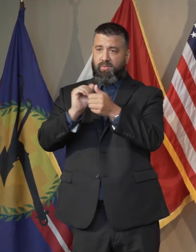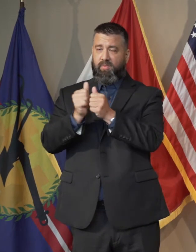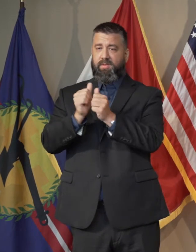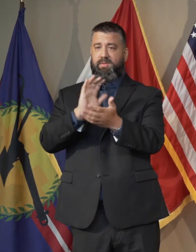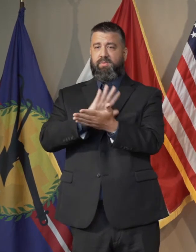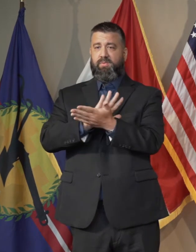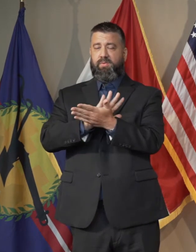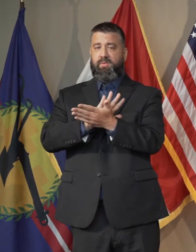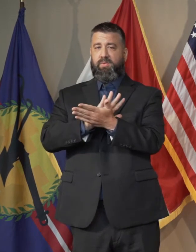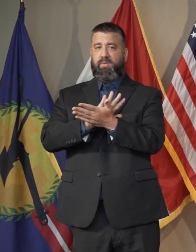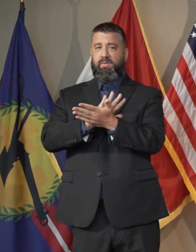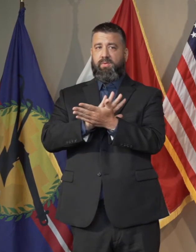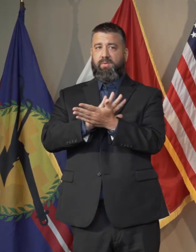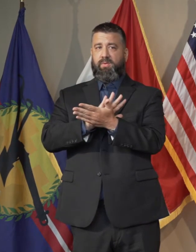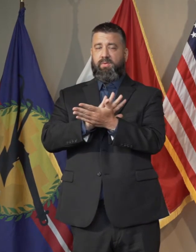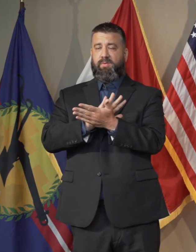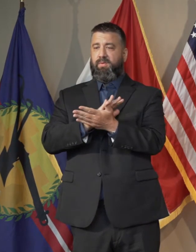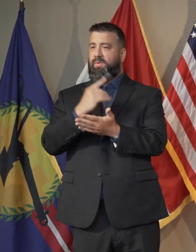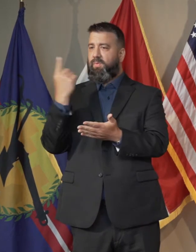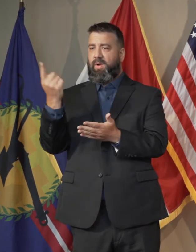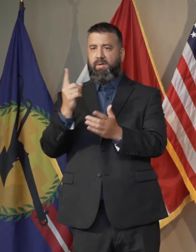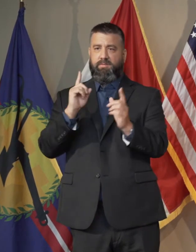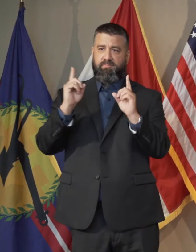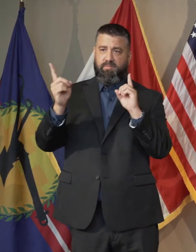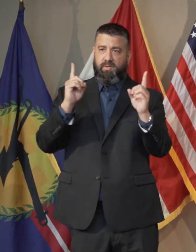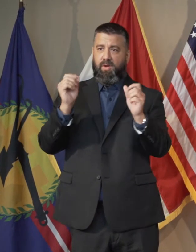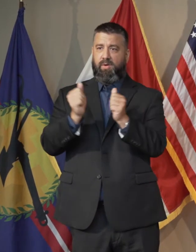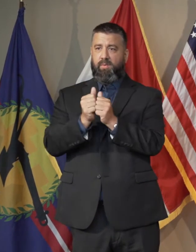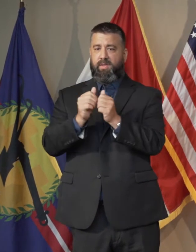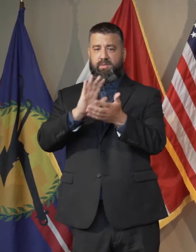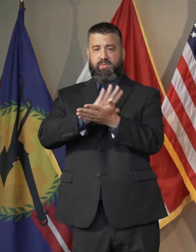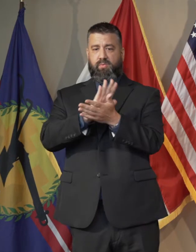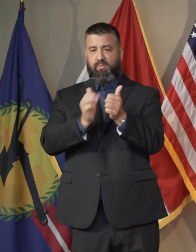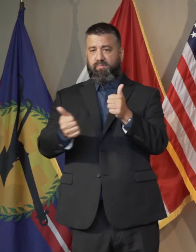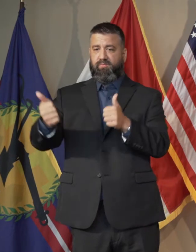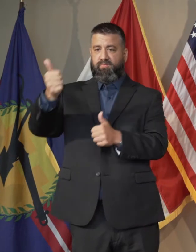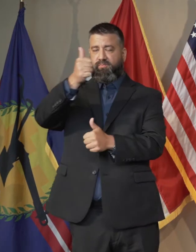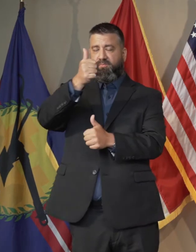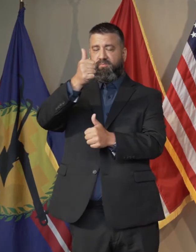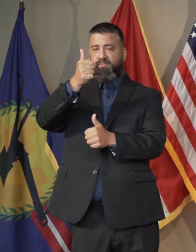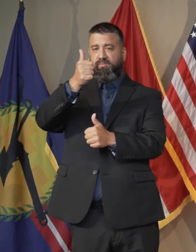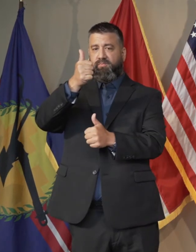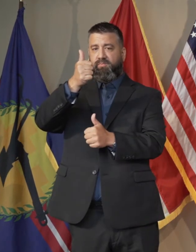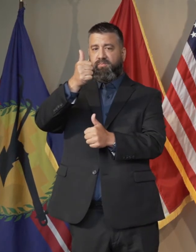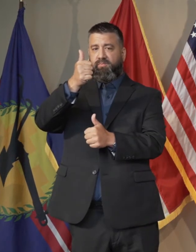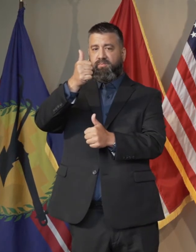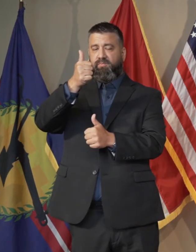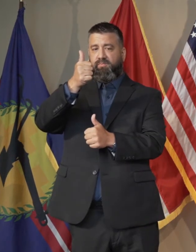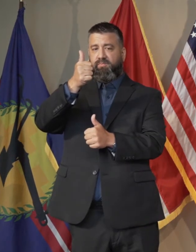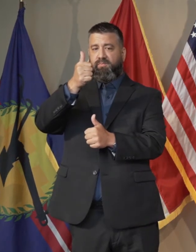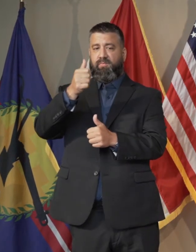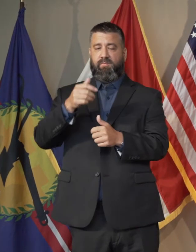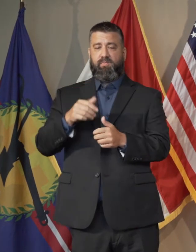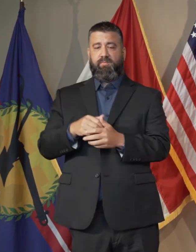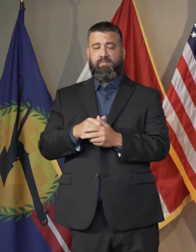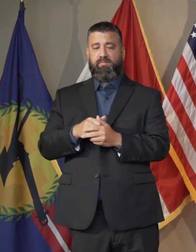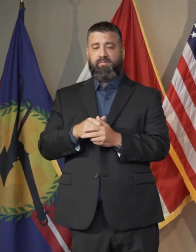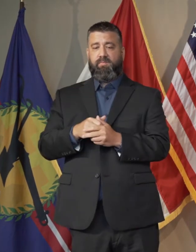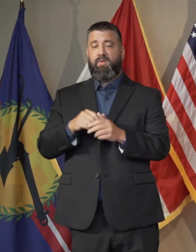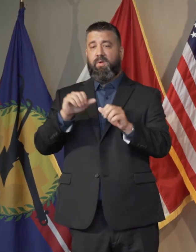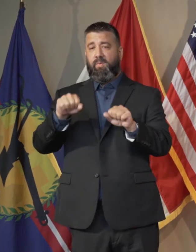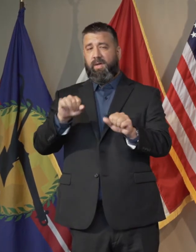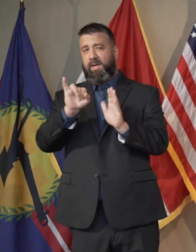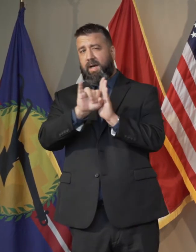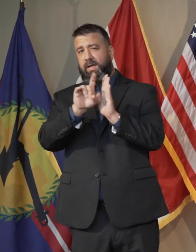constant contact with our superintendents as school reopening continues and the new school year progresses, so we can